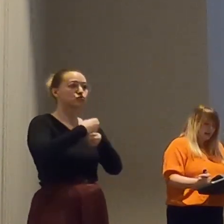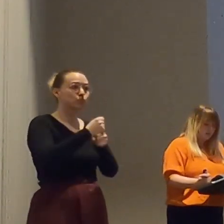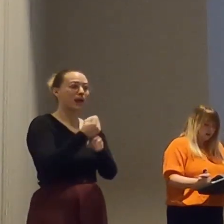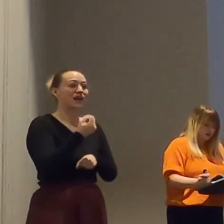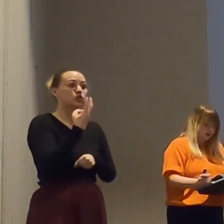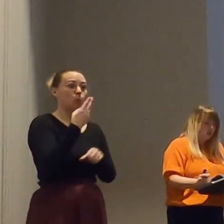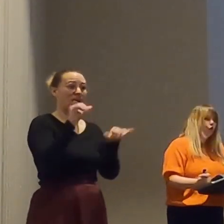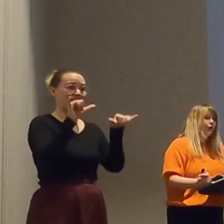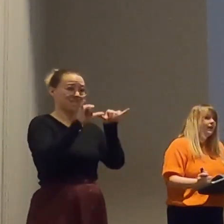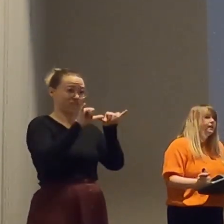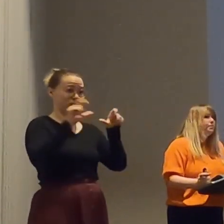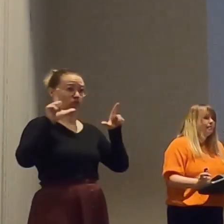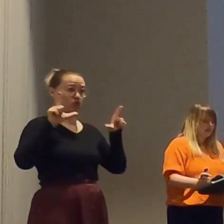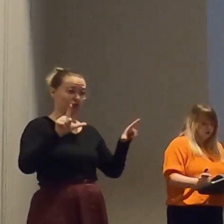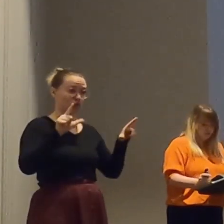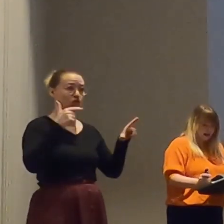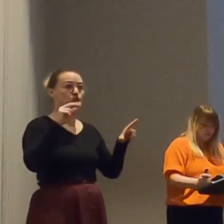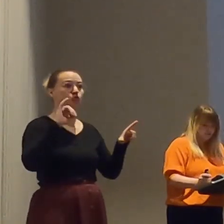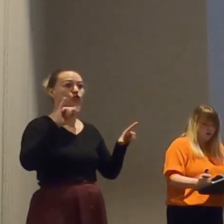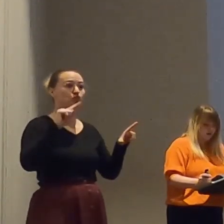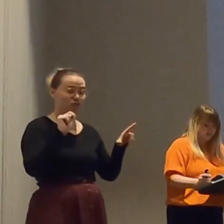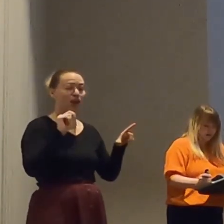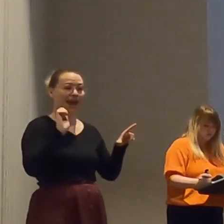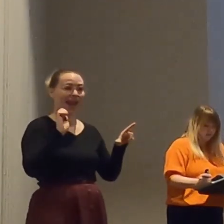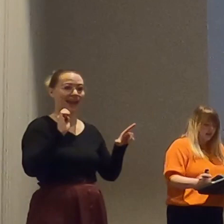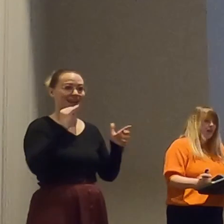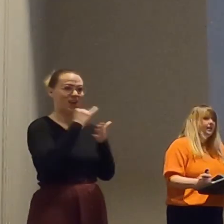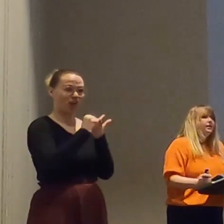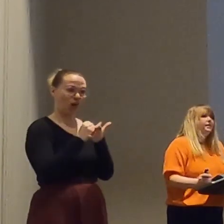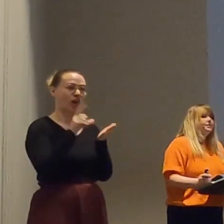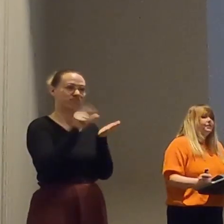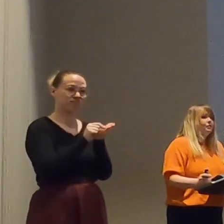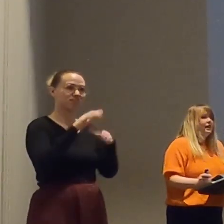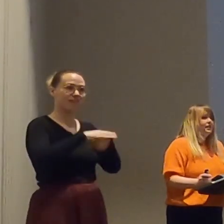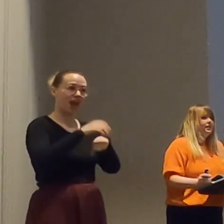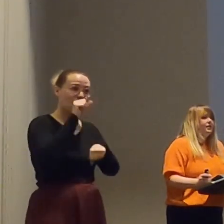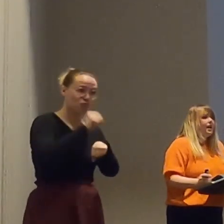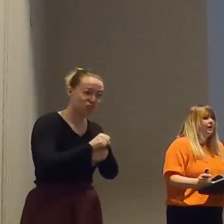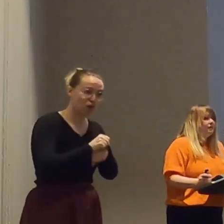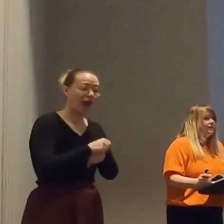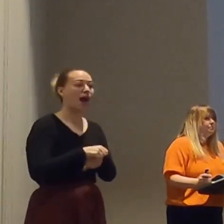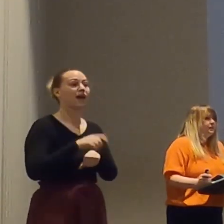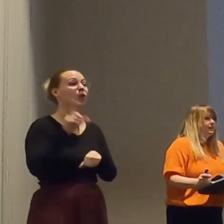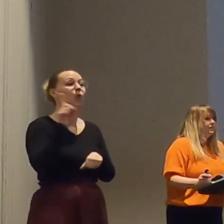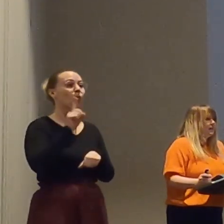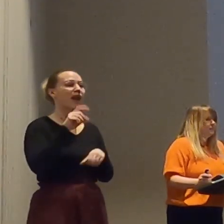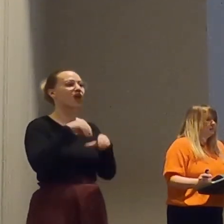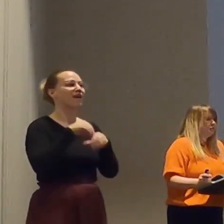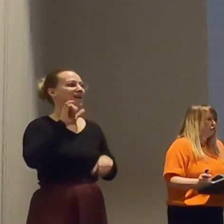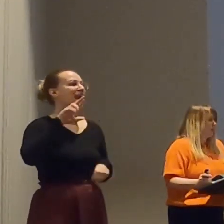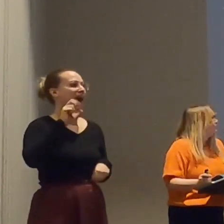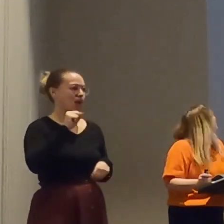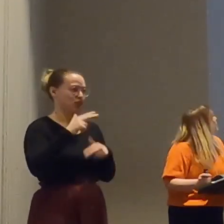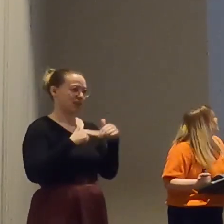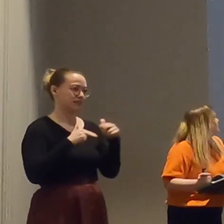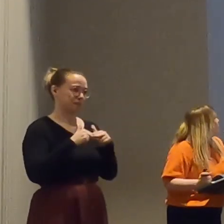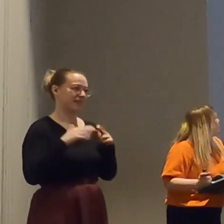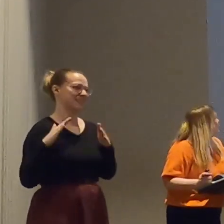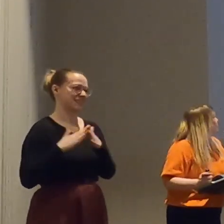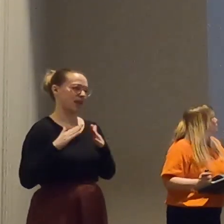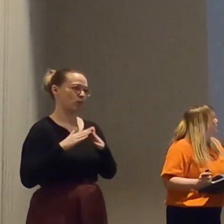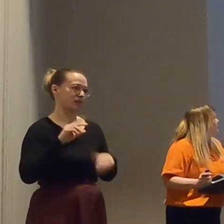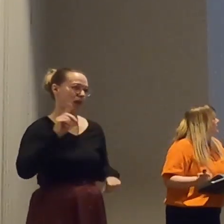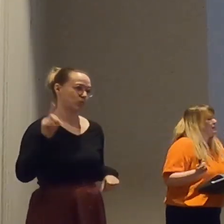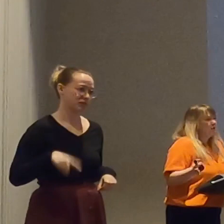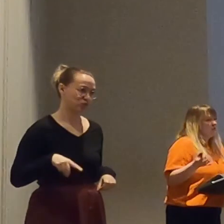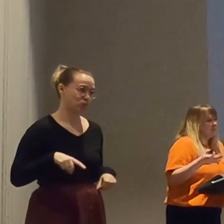in diameter granite petrograph carving that is located in the IRS building in downtown Detroit. So